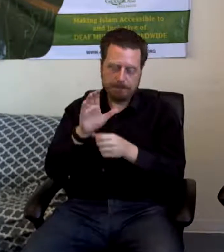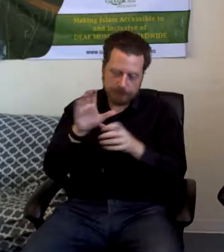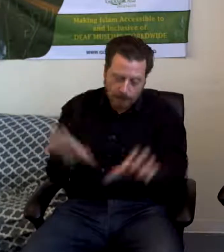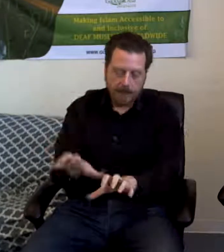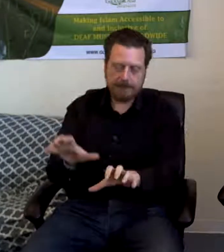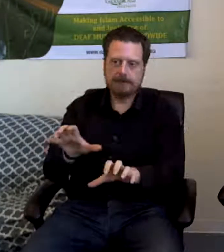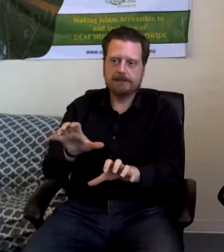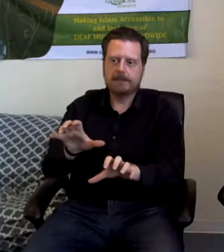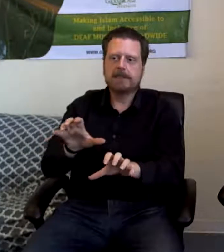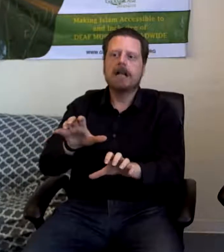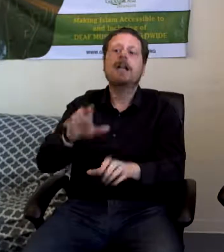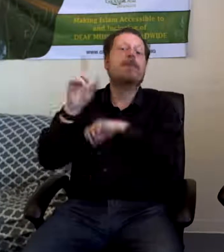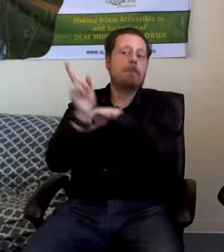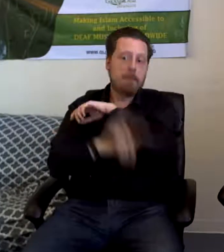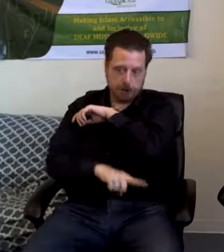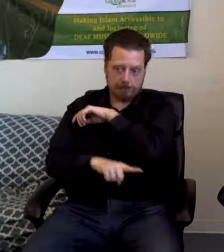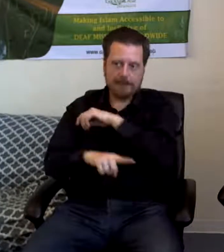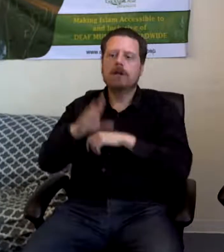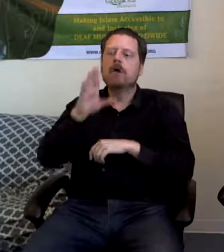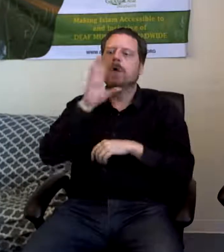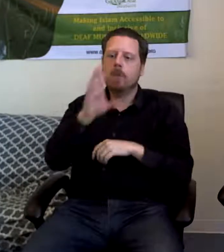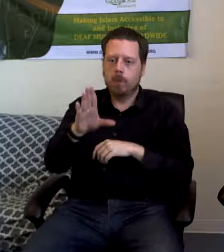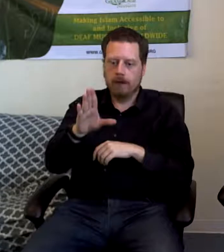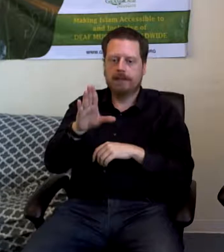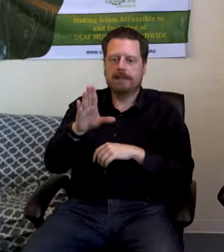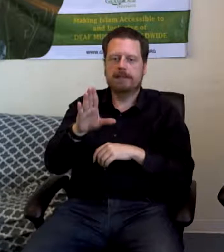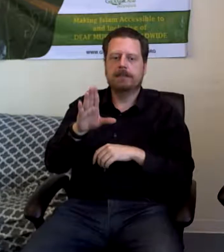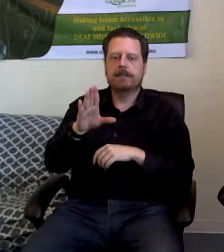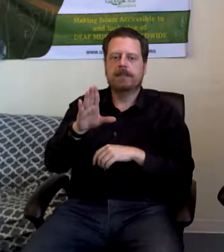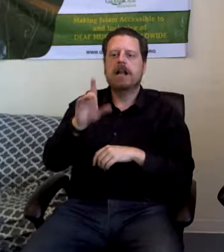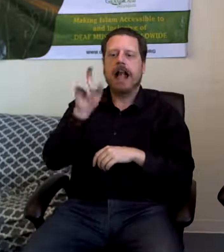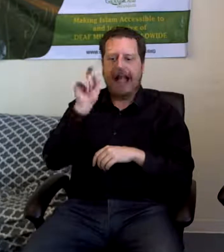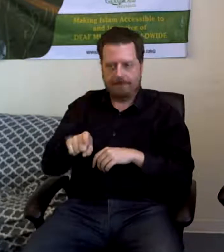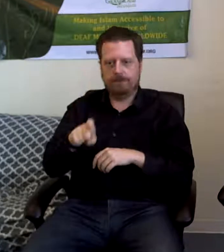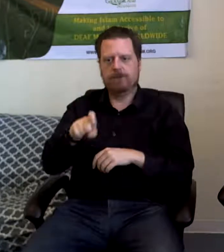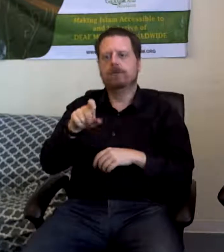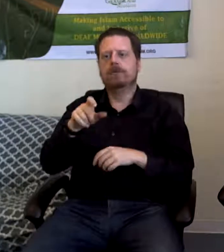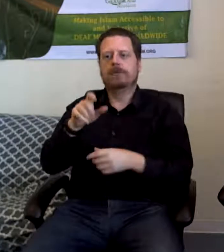is an expiation by setting a slave free.